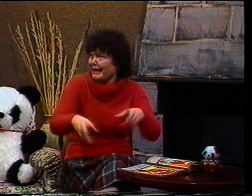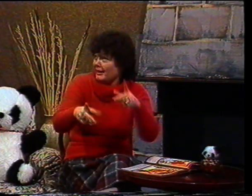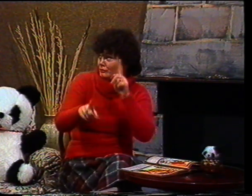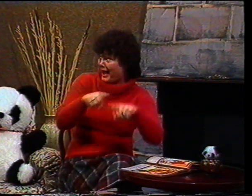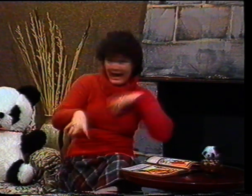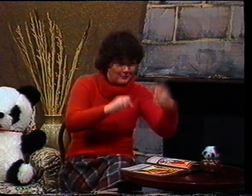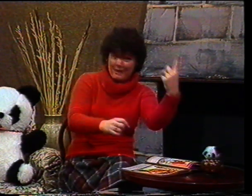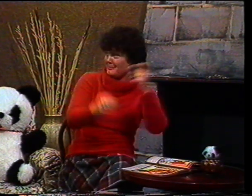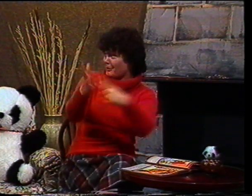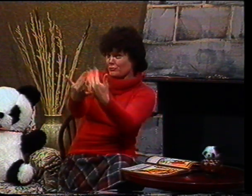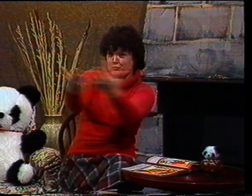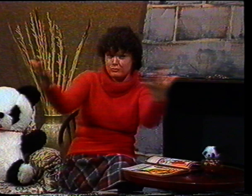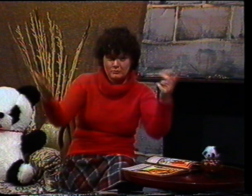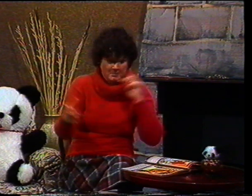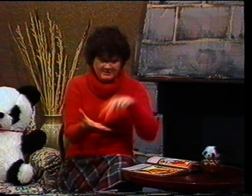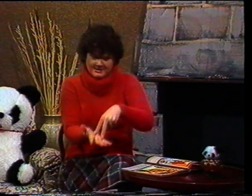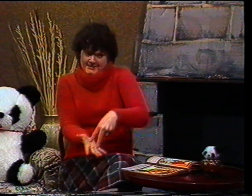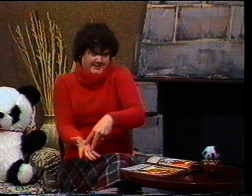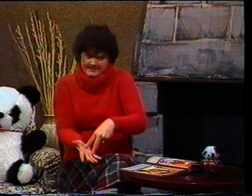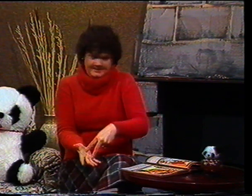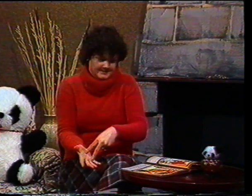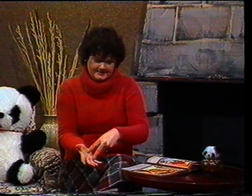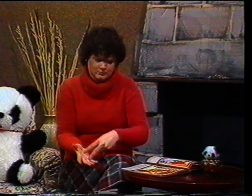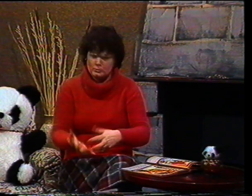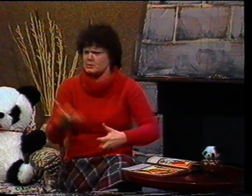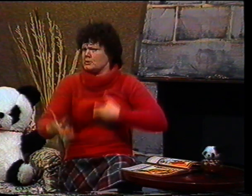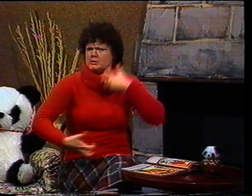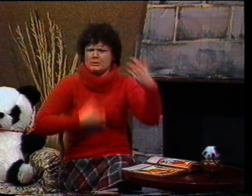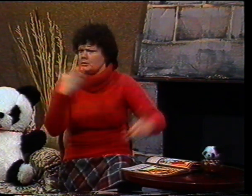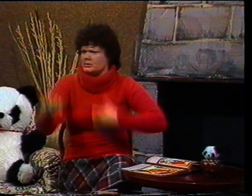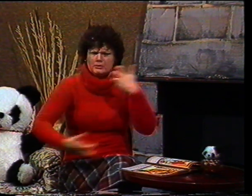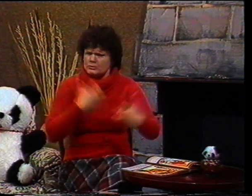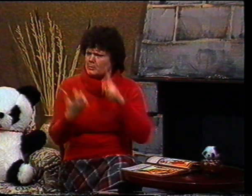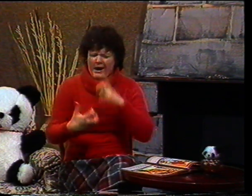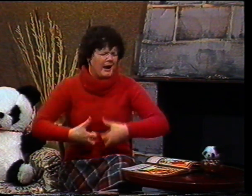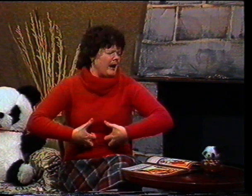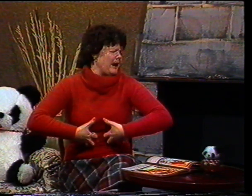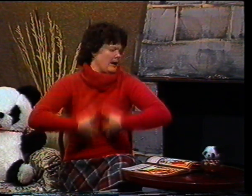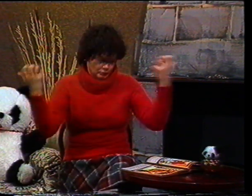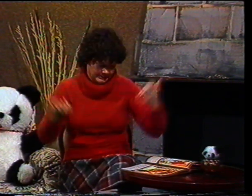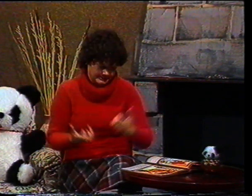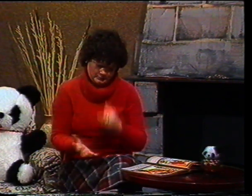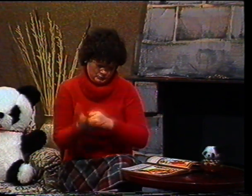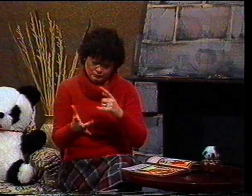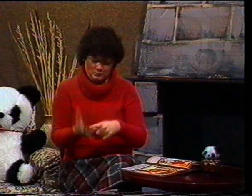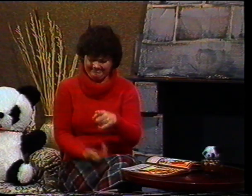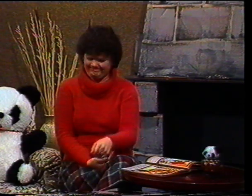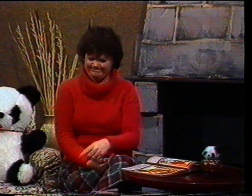them! I'm trying, but there are too many of them." And the woman stood there. She was annoyed. She was angry. She